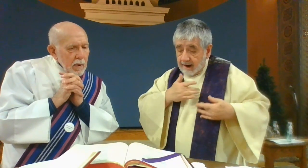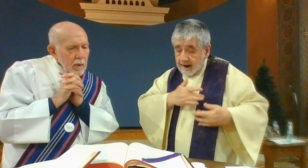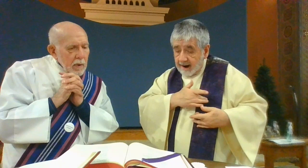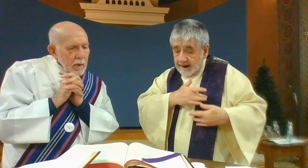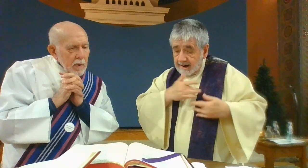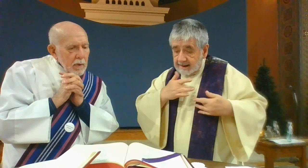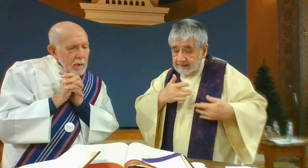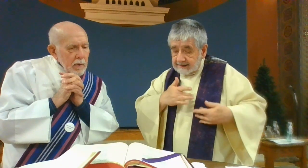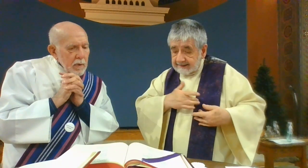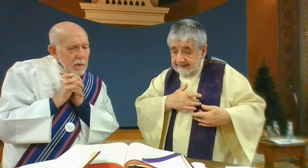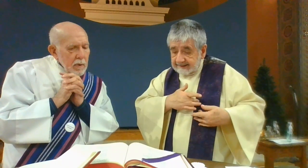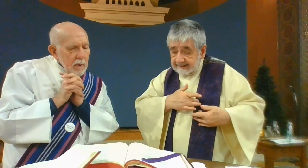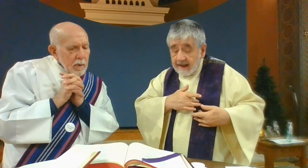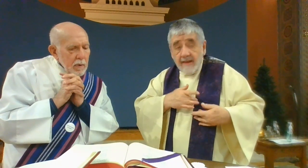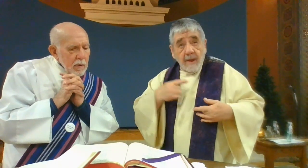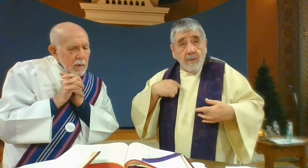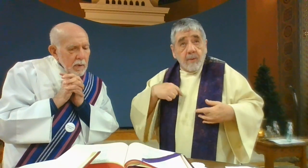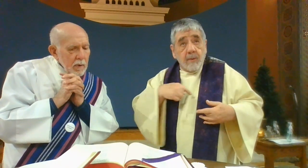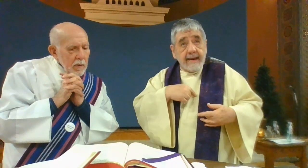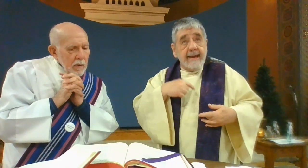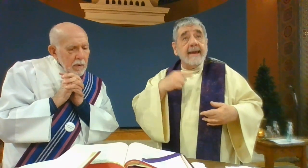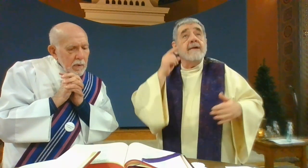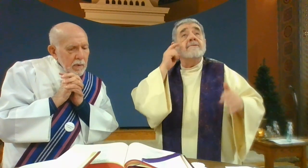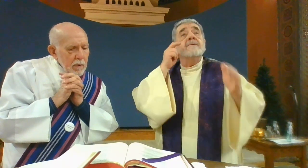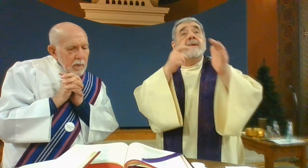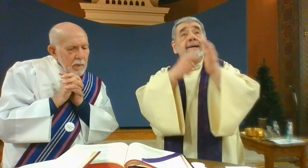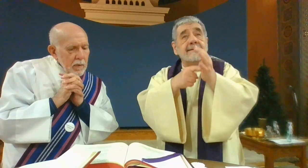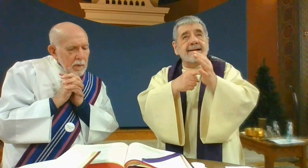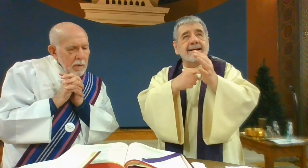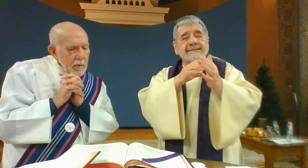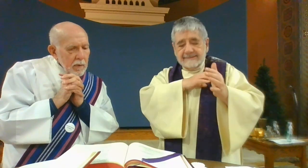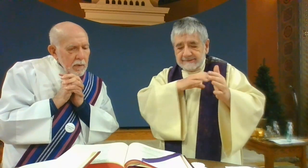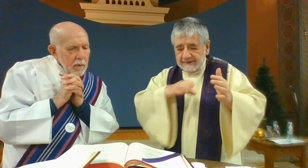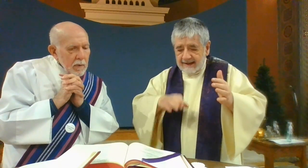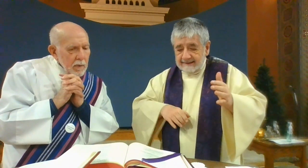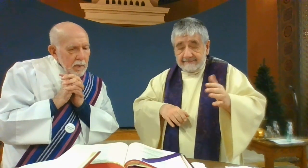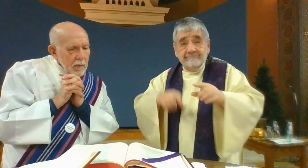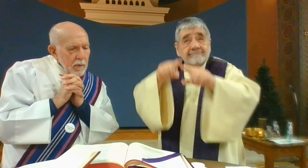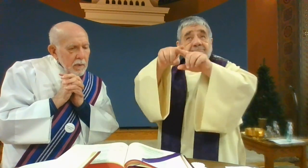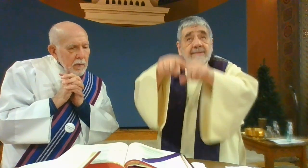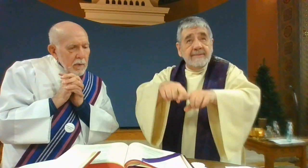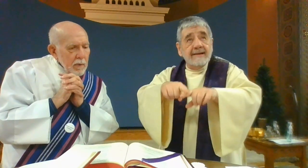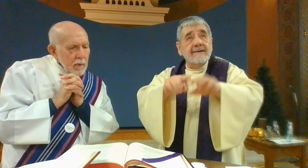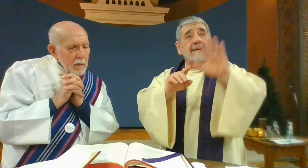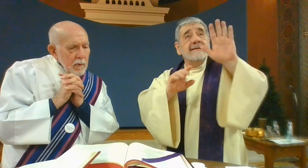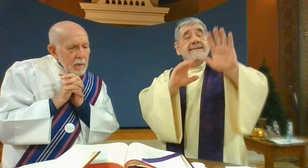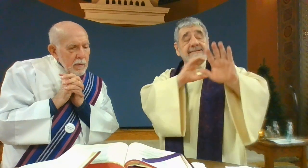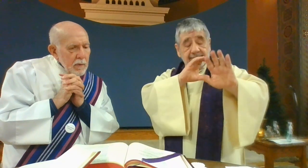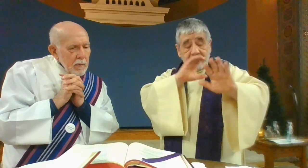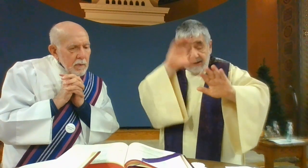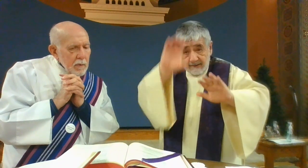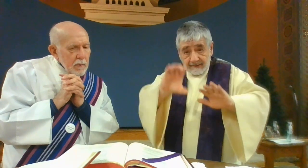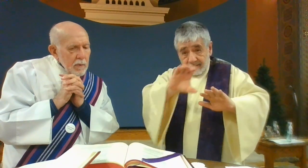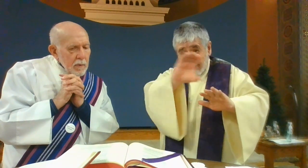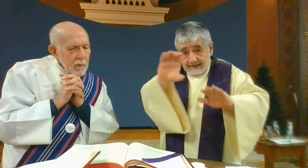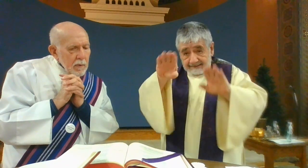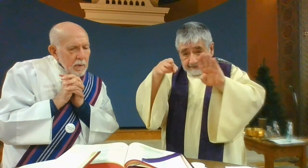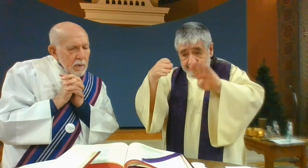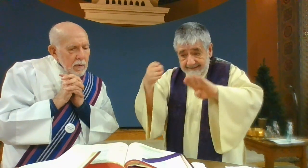your Son, was made known by the message of an angel. May by his passion and cross be